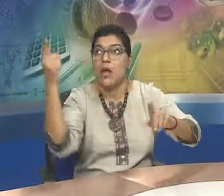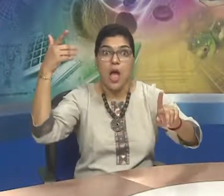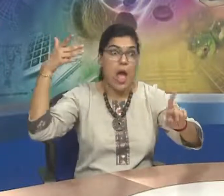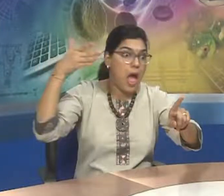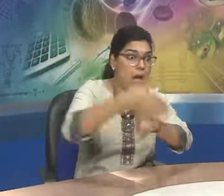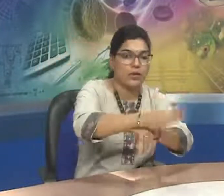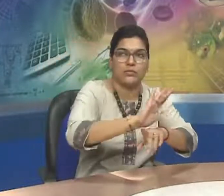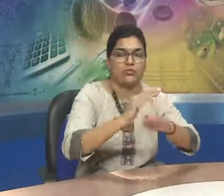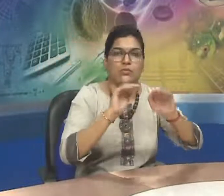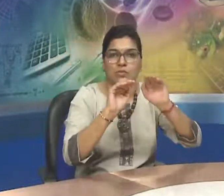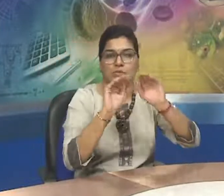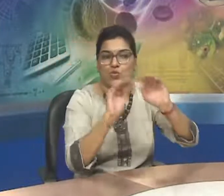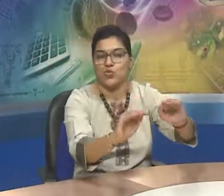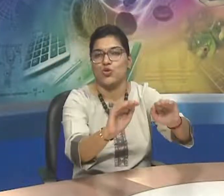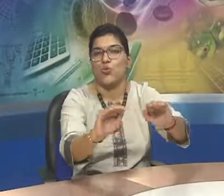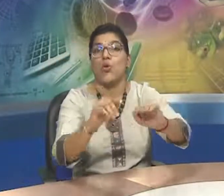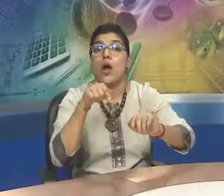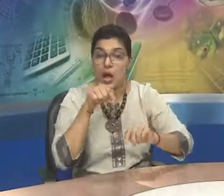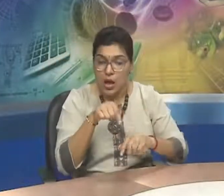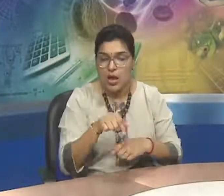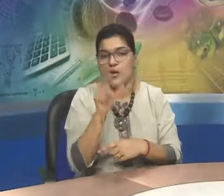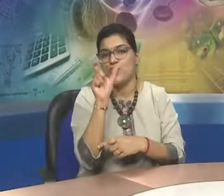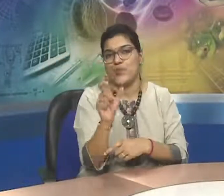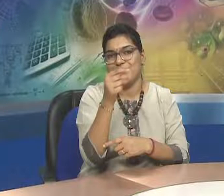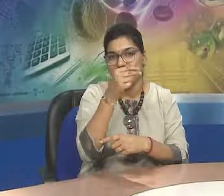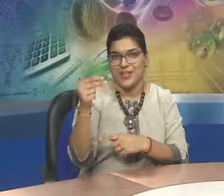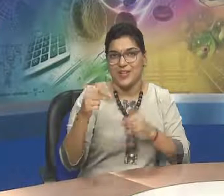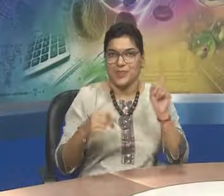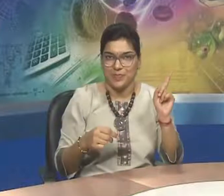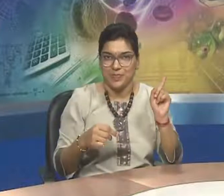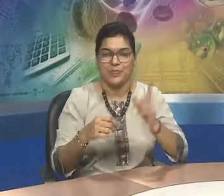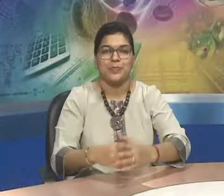to protect the self means to safeguard.